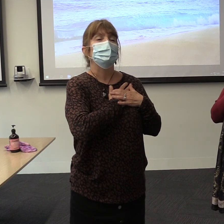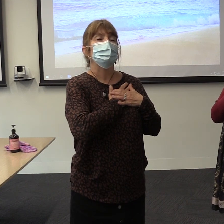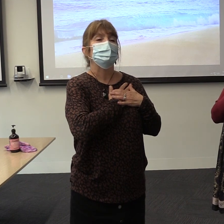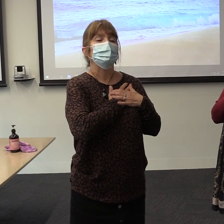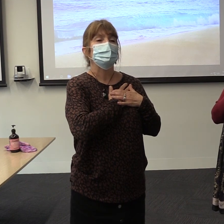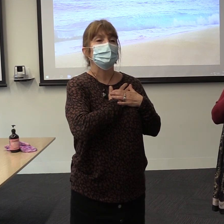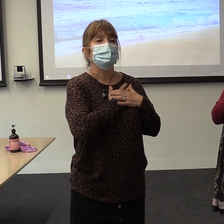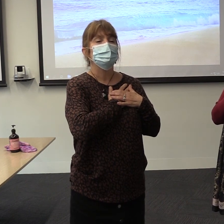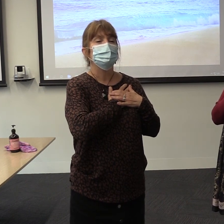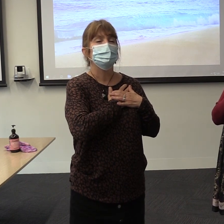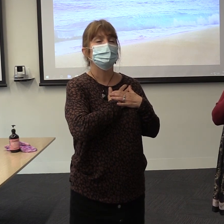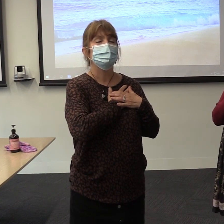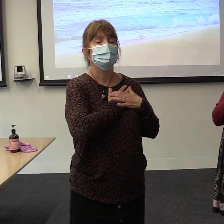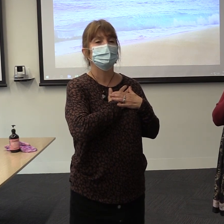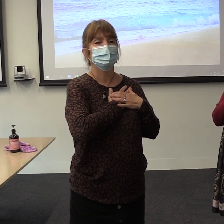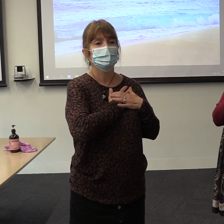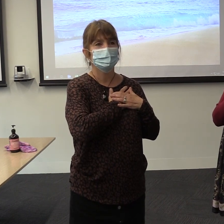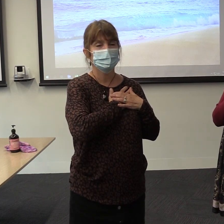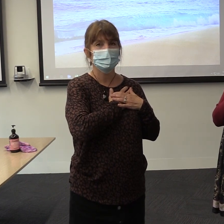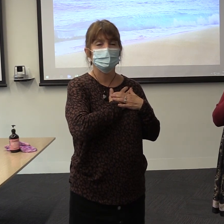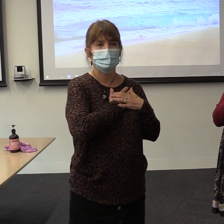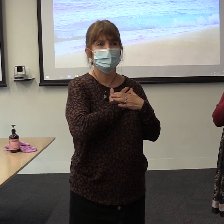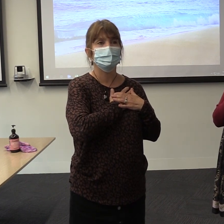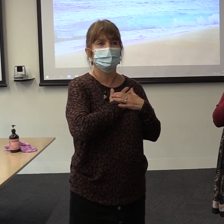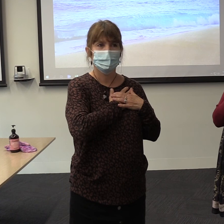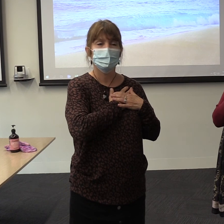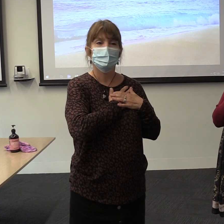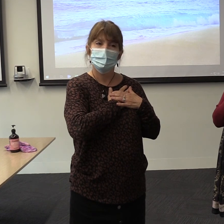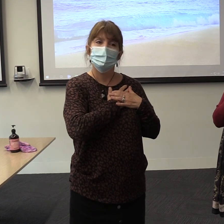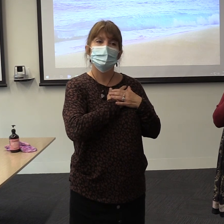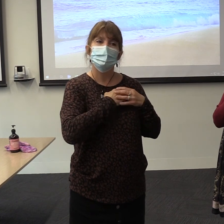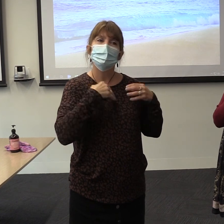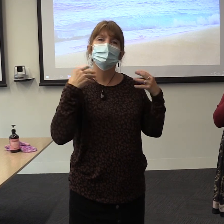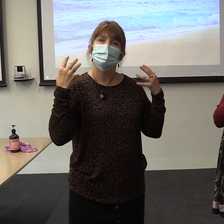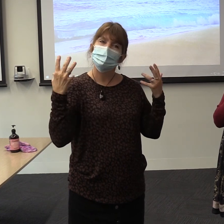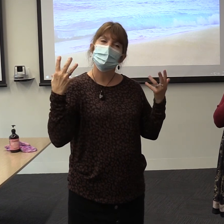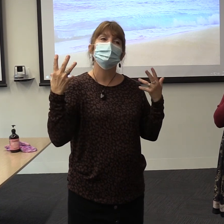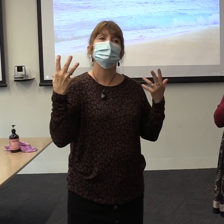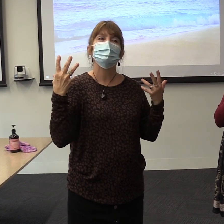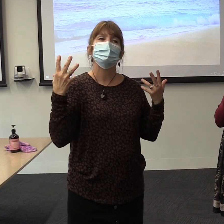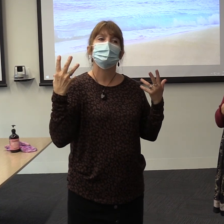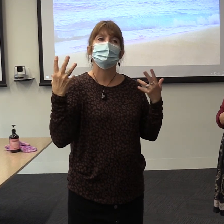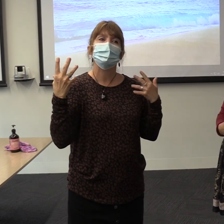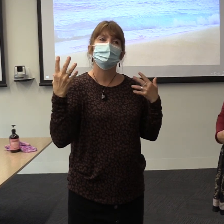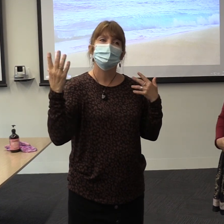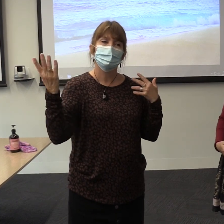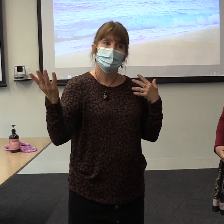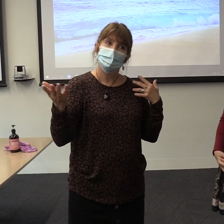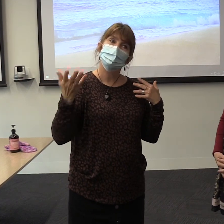and breathing out. Good. So you just remind yourself with that. One